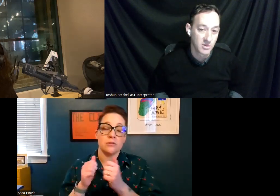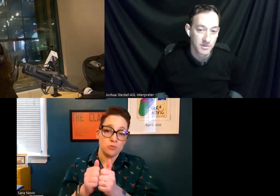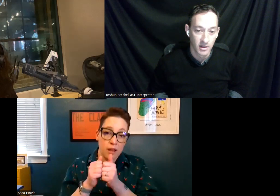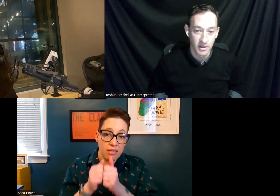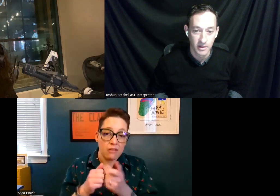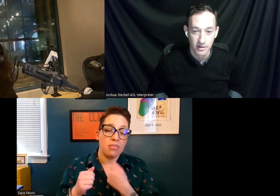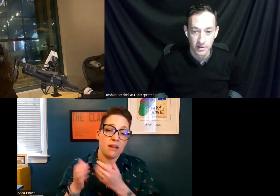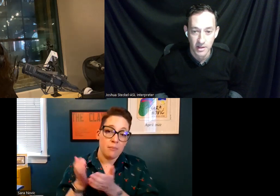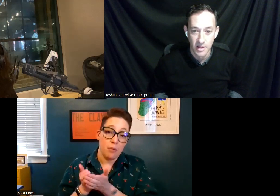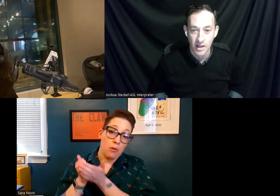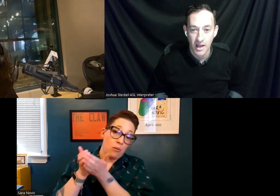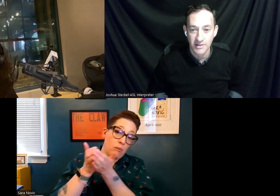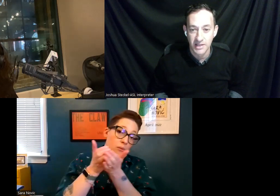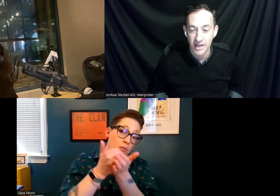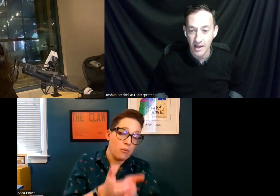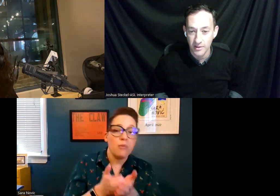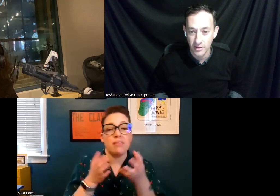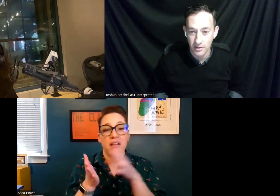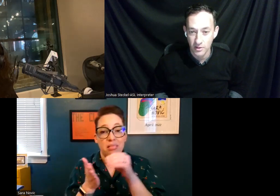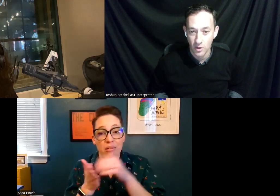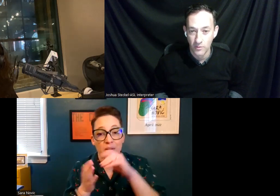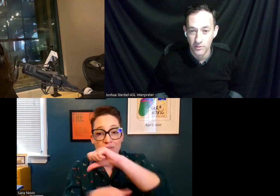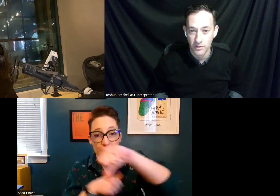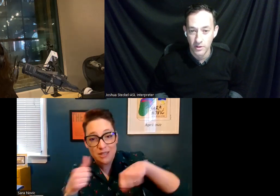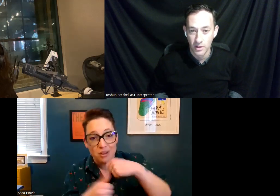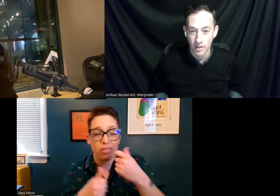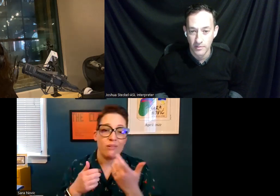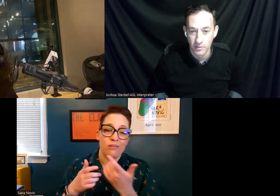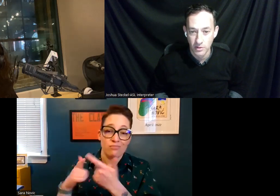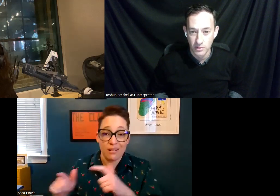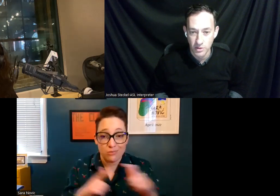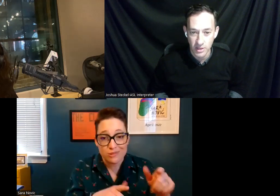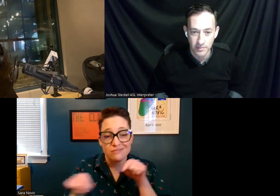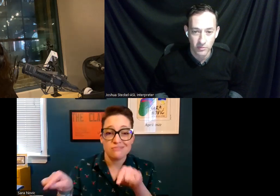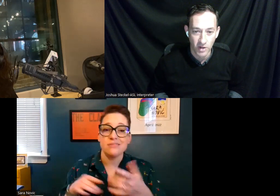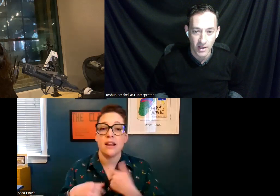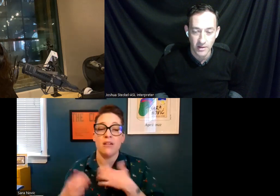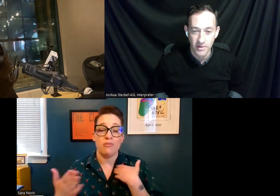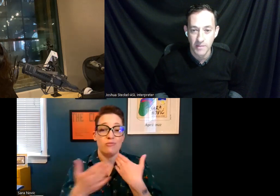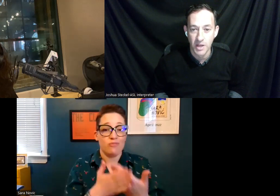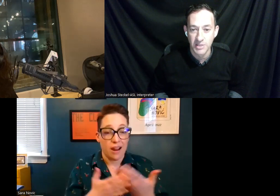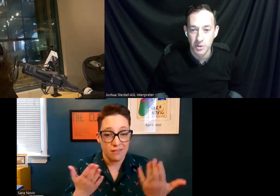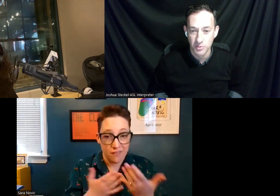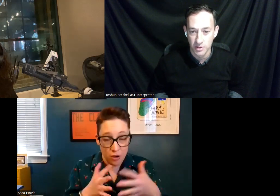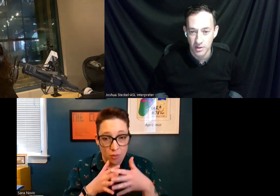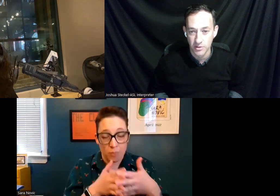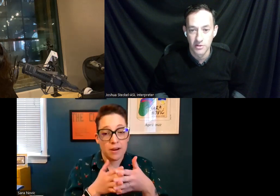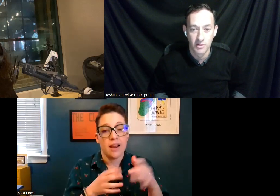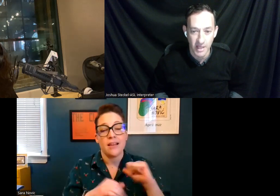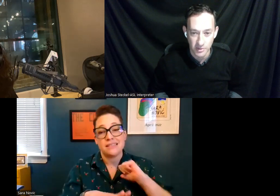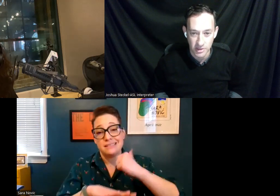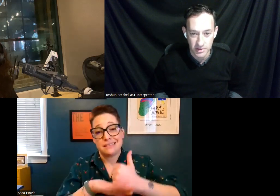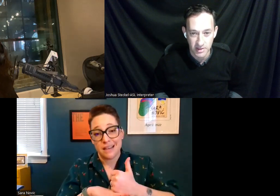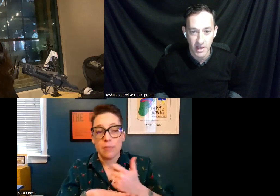back to America. And together, over the ship ride, they exposed one another to